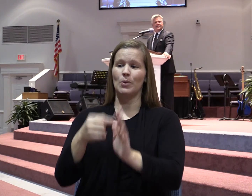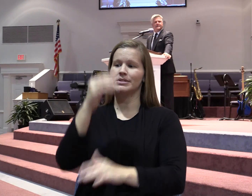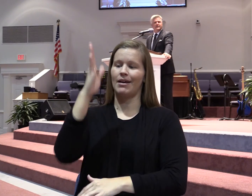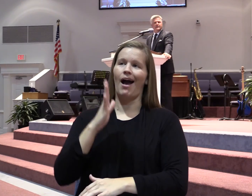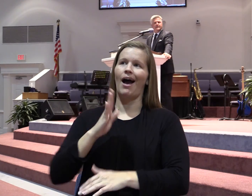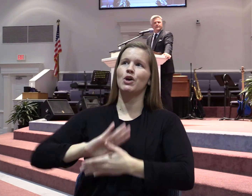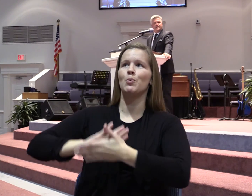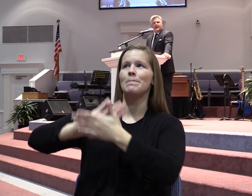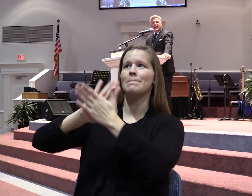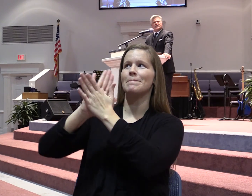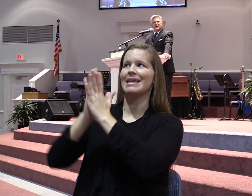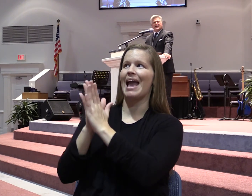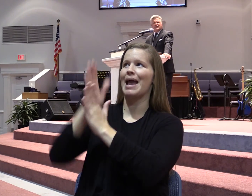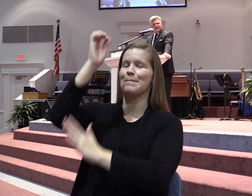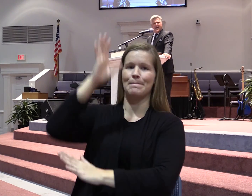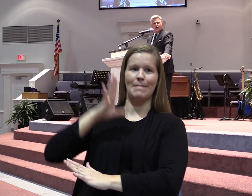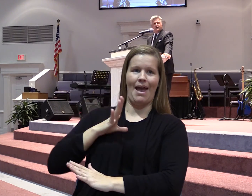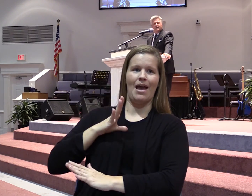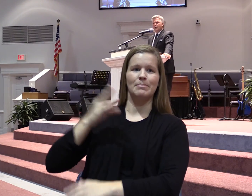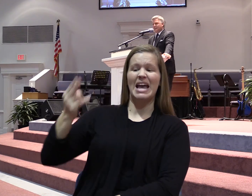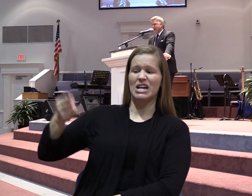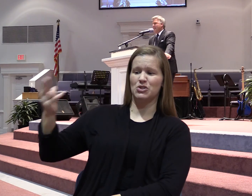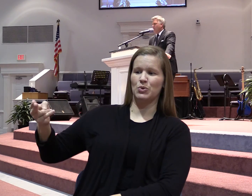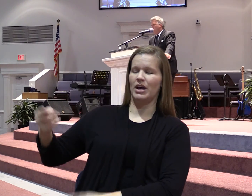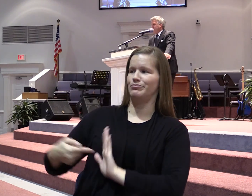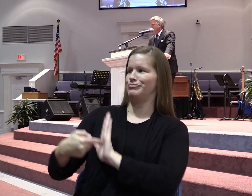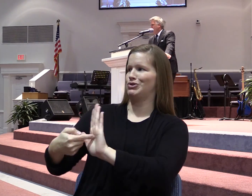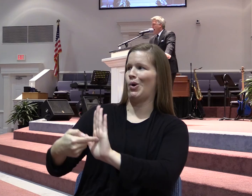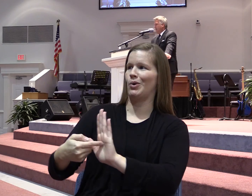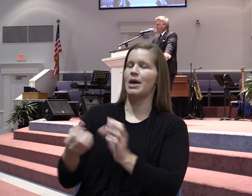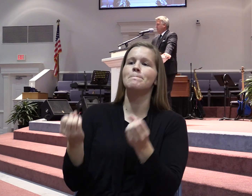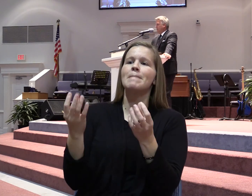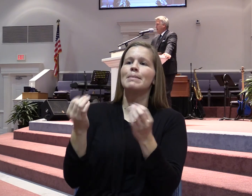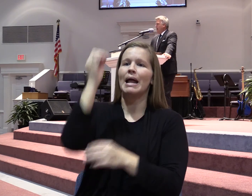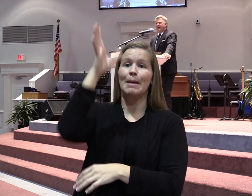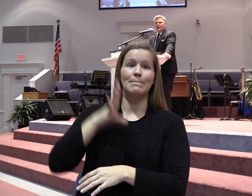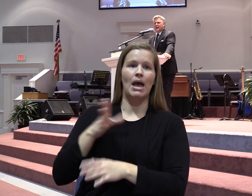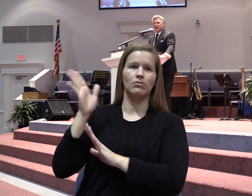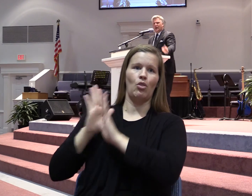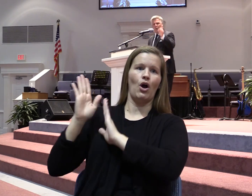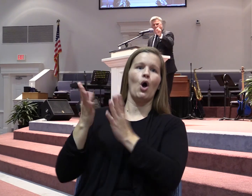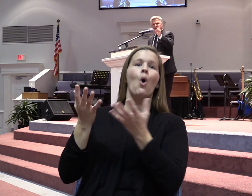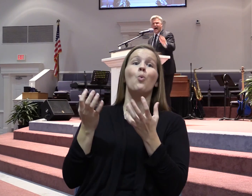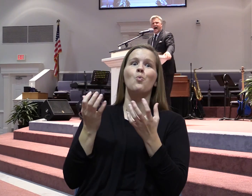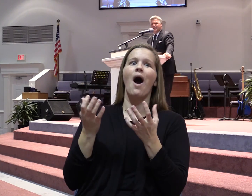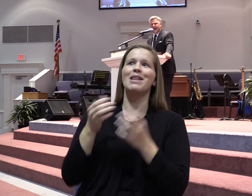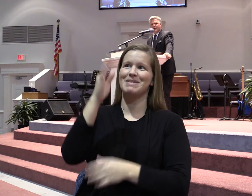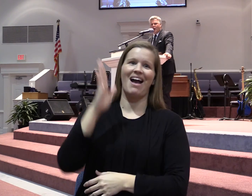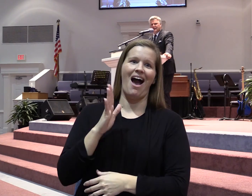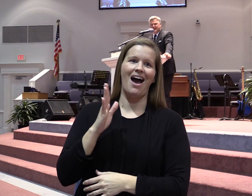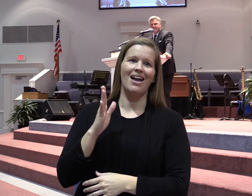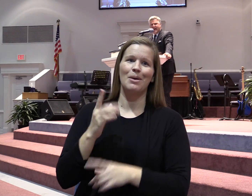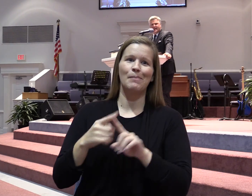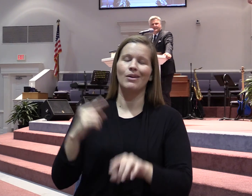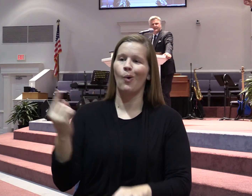God-man. History is filled with men that wanted to be God. But there is only one God that ever